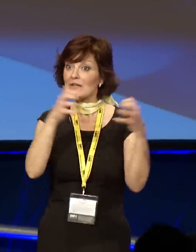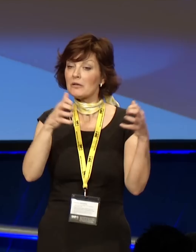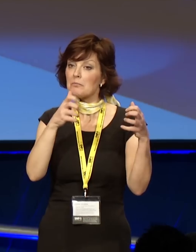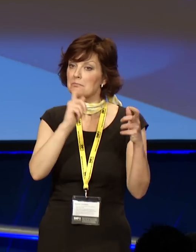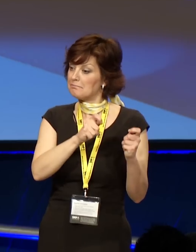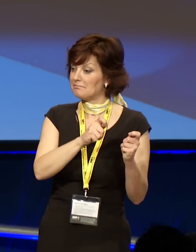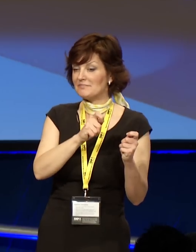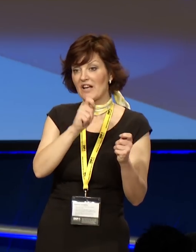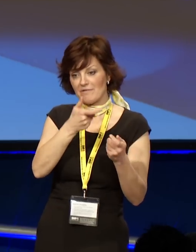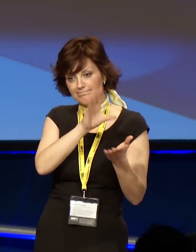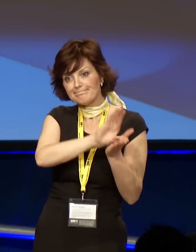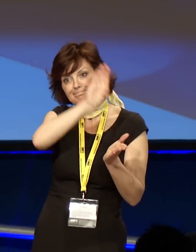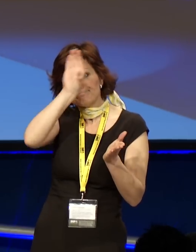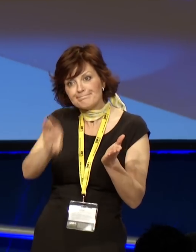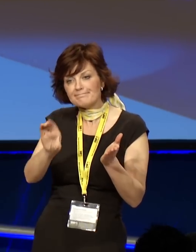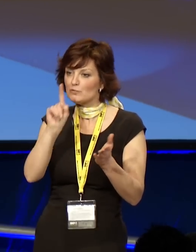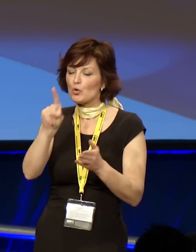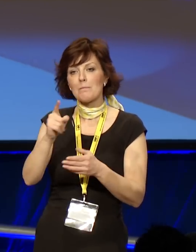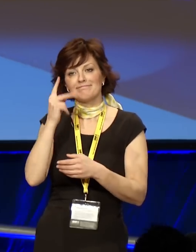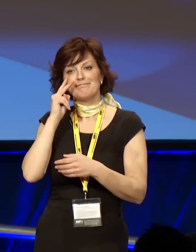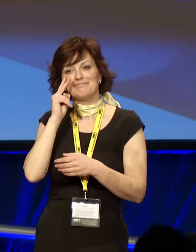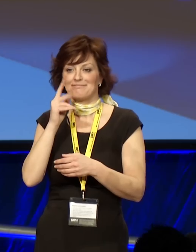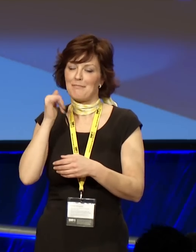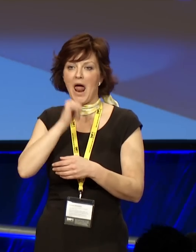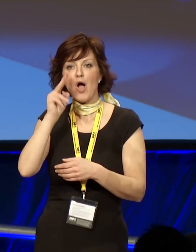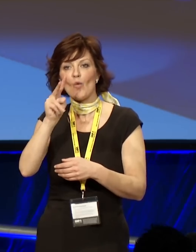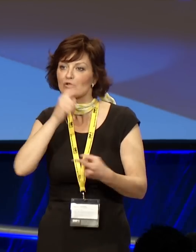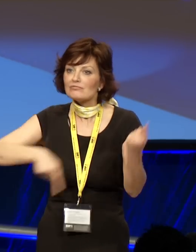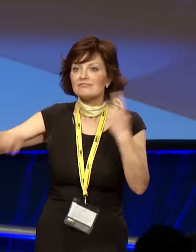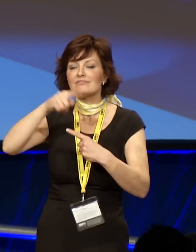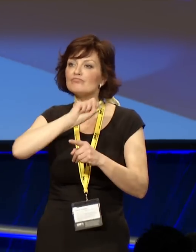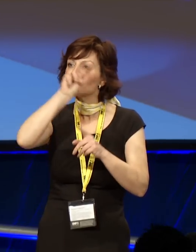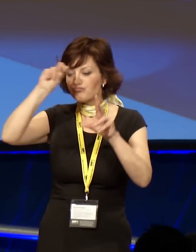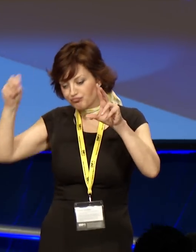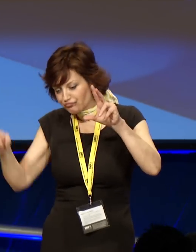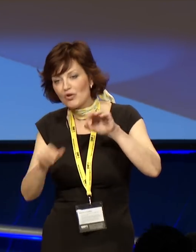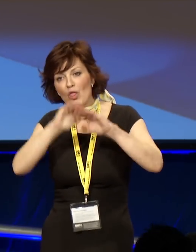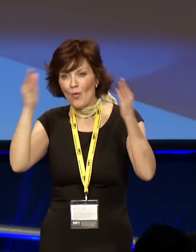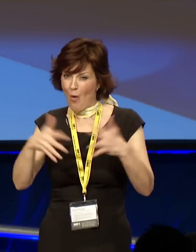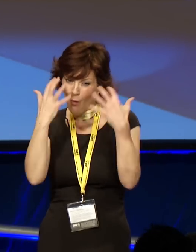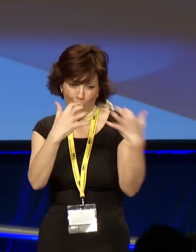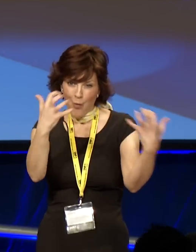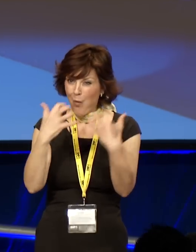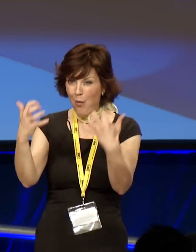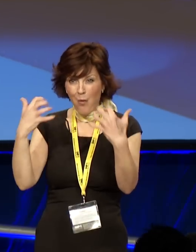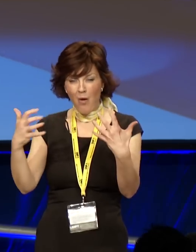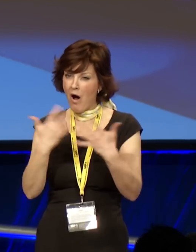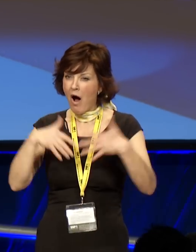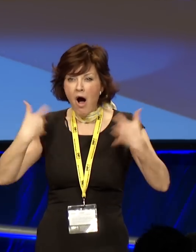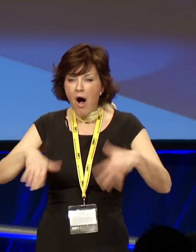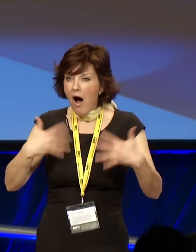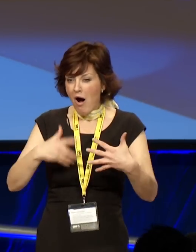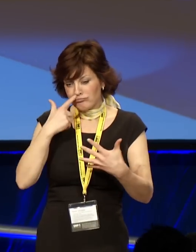National Theatre of Scotland the finance to take Black Watch around the world, where it played to the most enormous audiences and had a